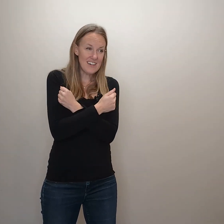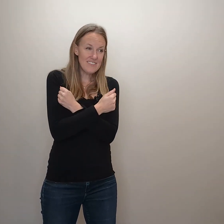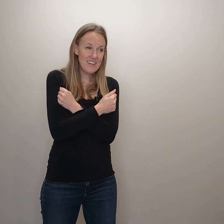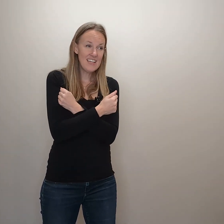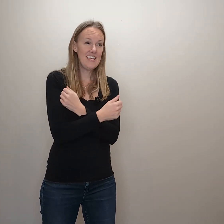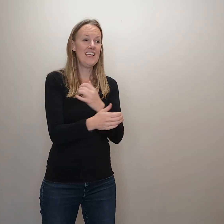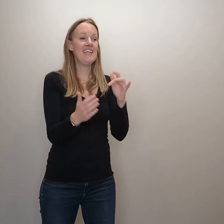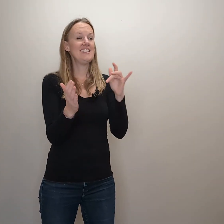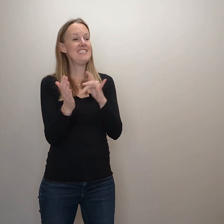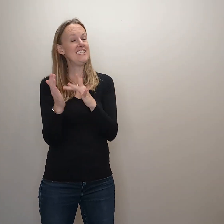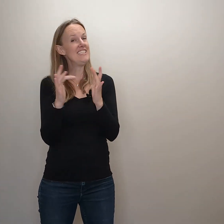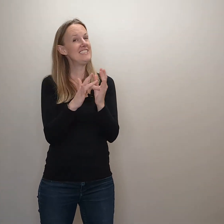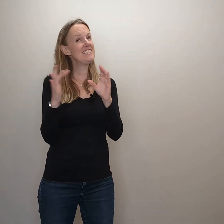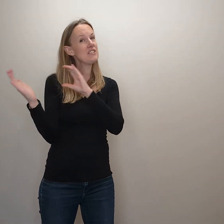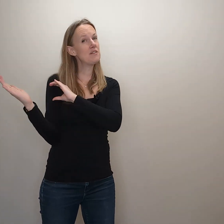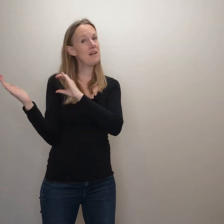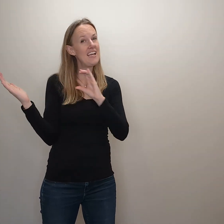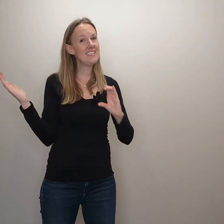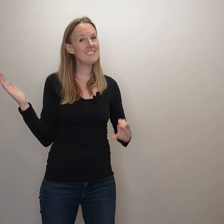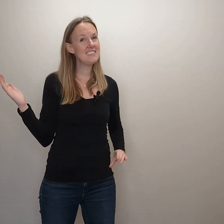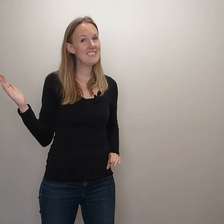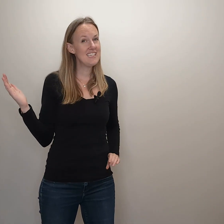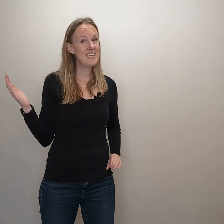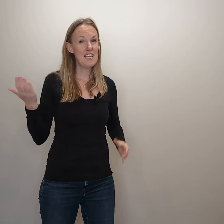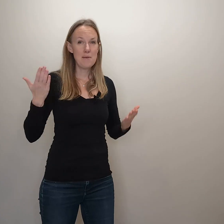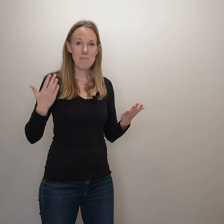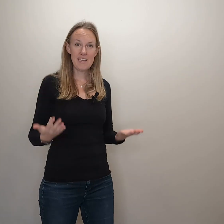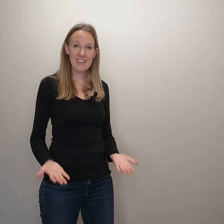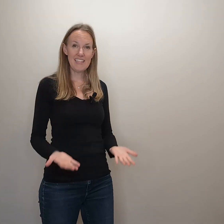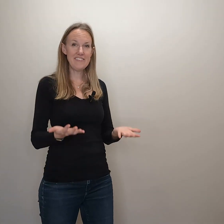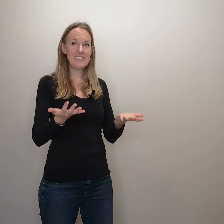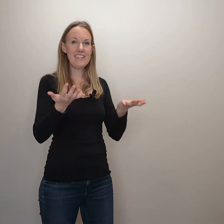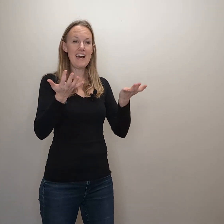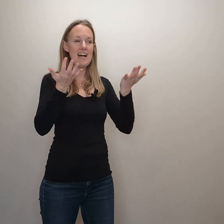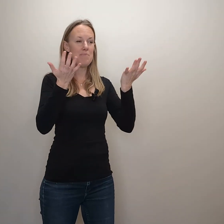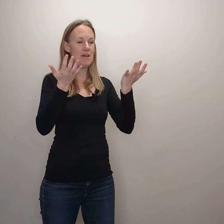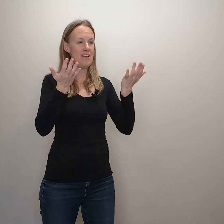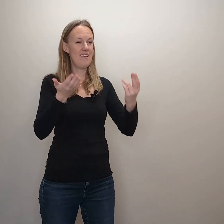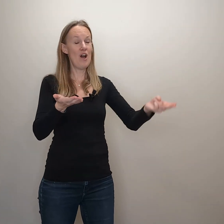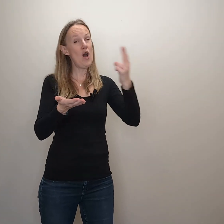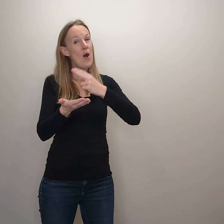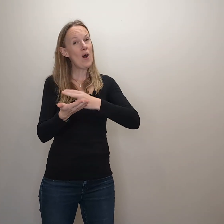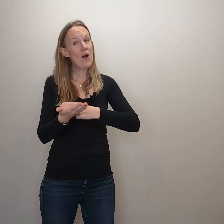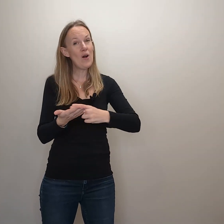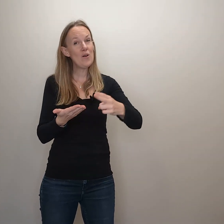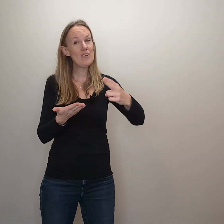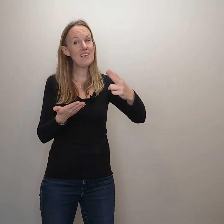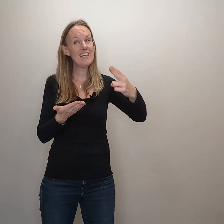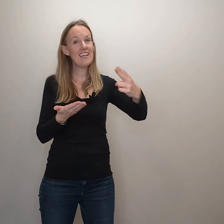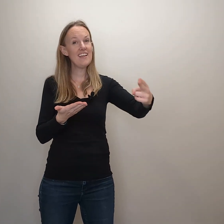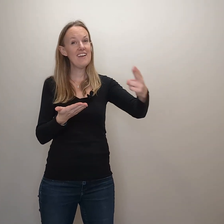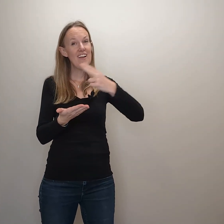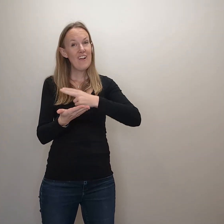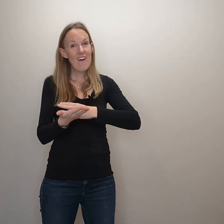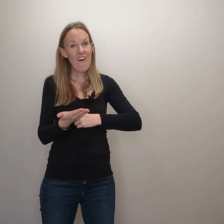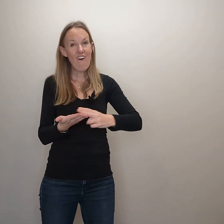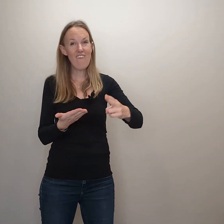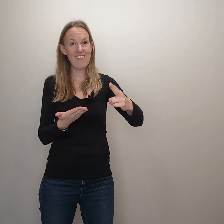love. Jesus Christ, be lifted up, holy,